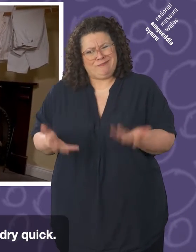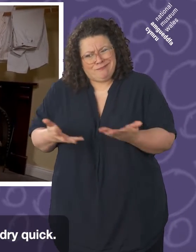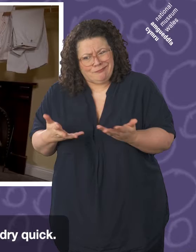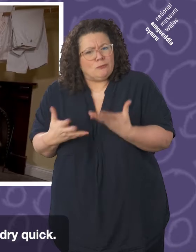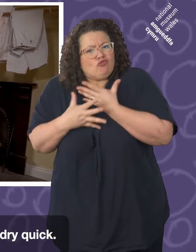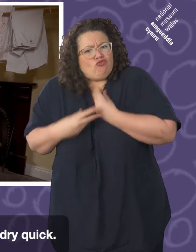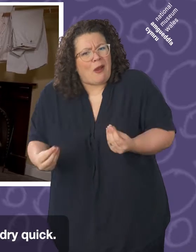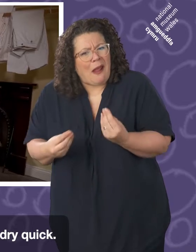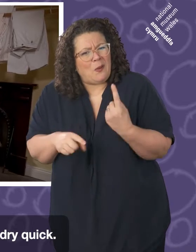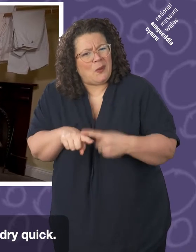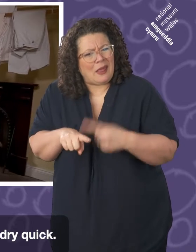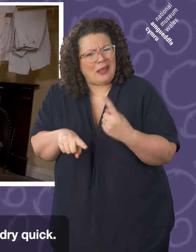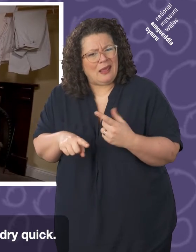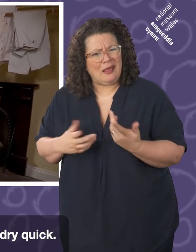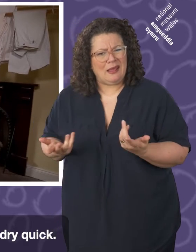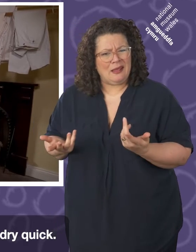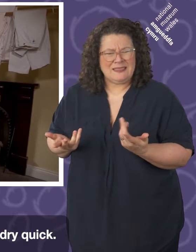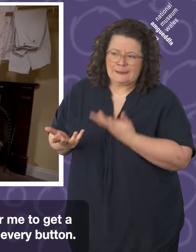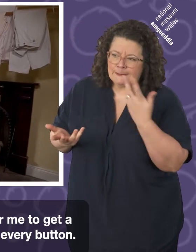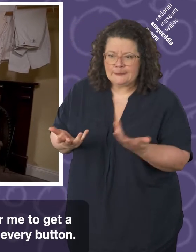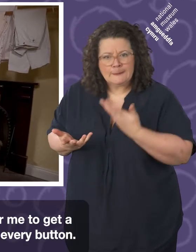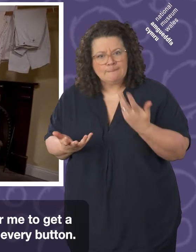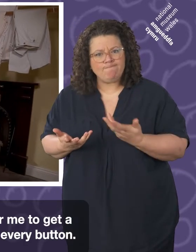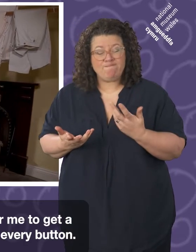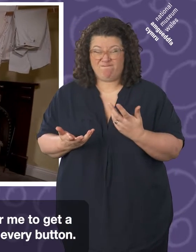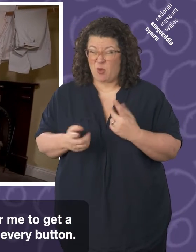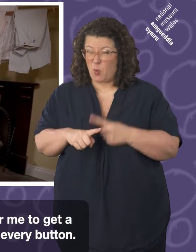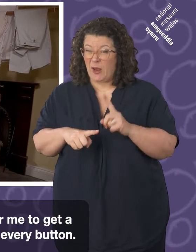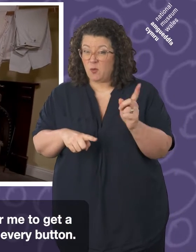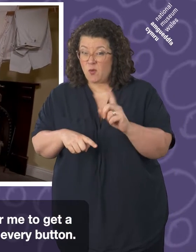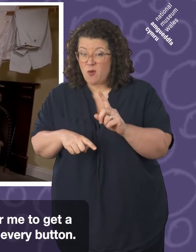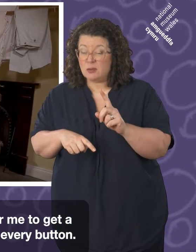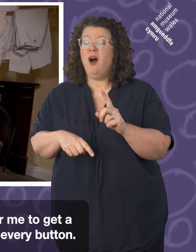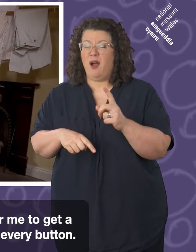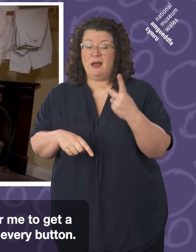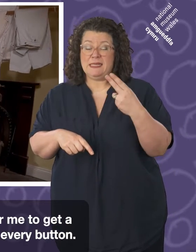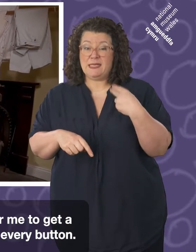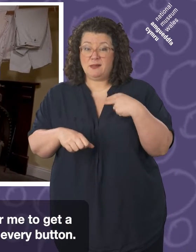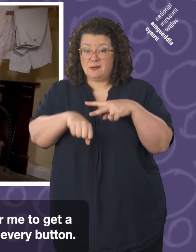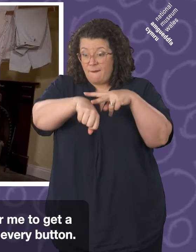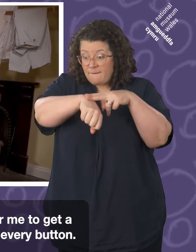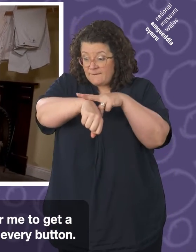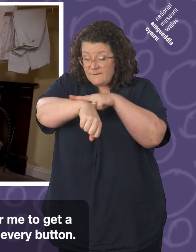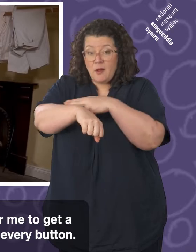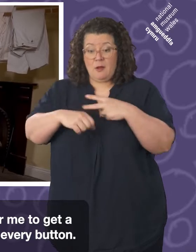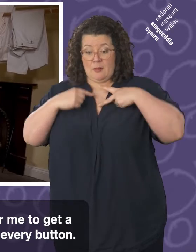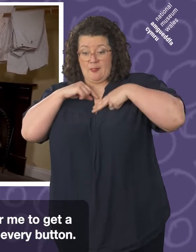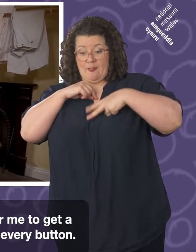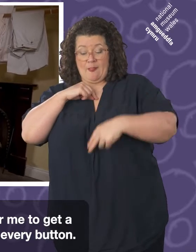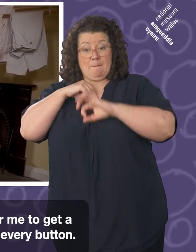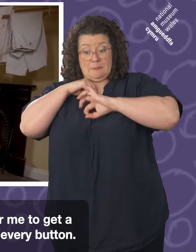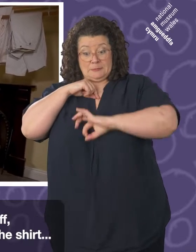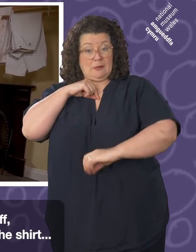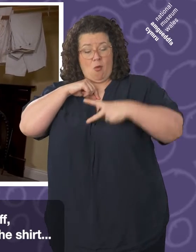wanted it to dry quick. It would be quicker for me to get a scissors and break off